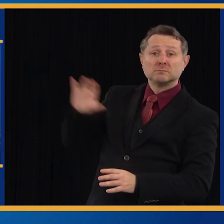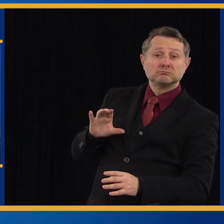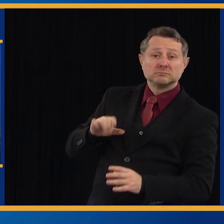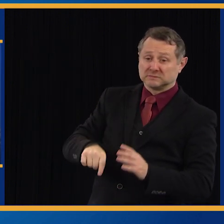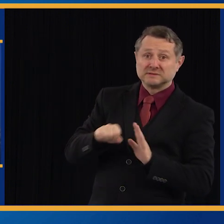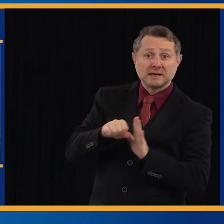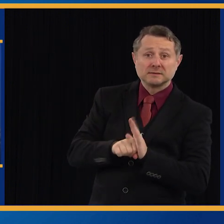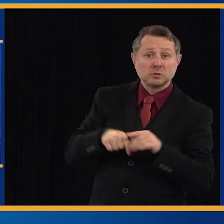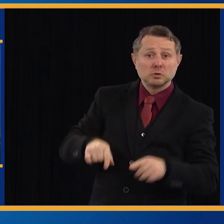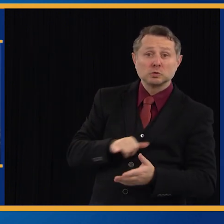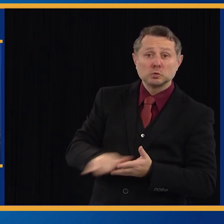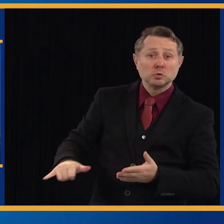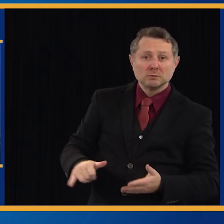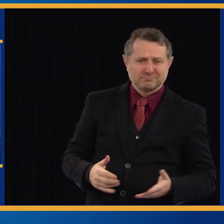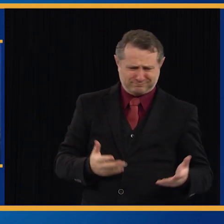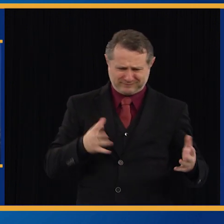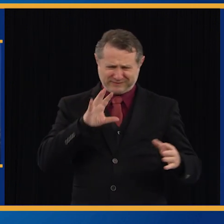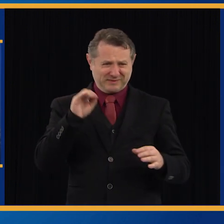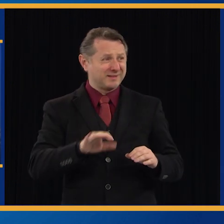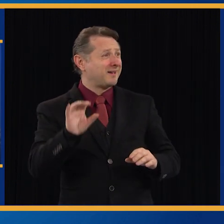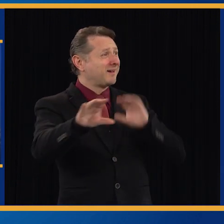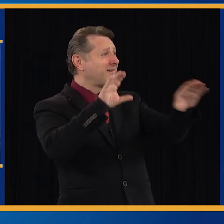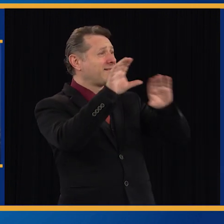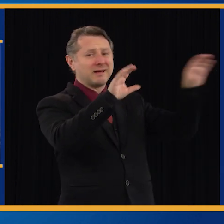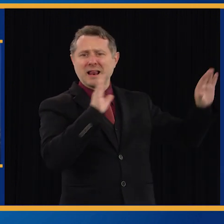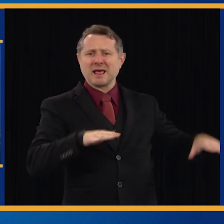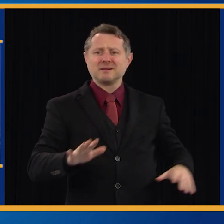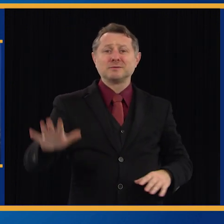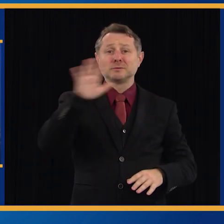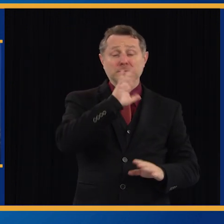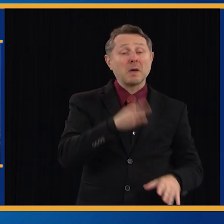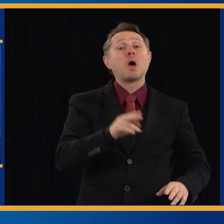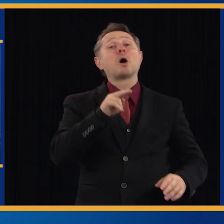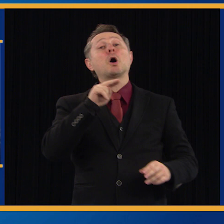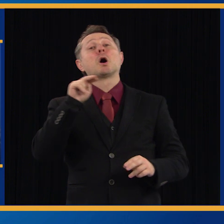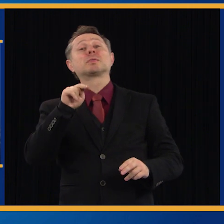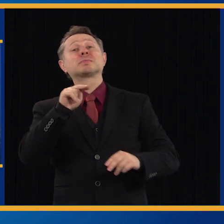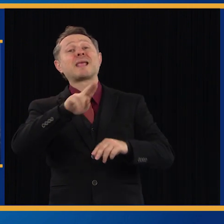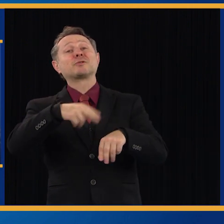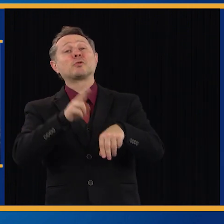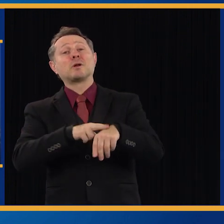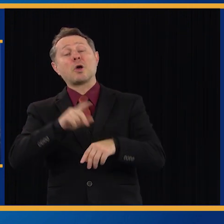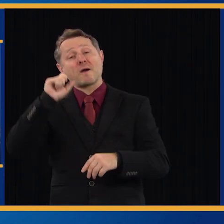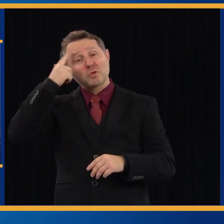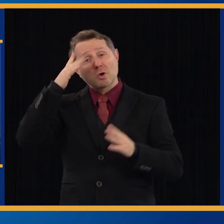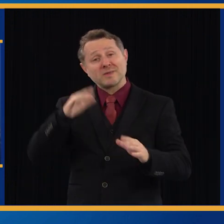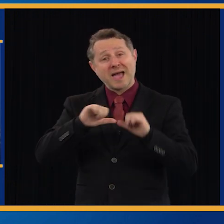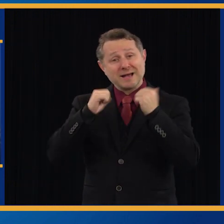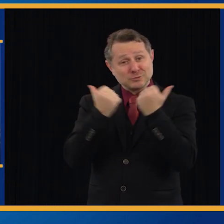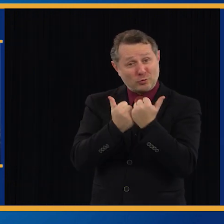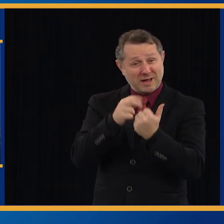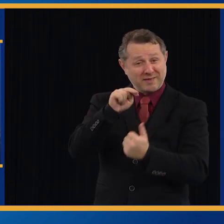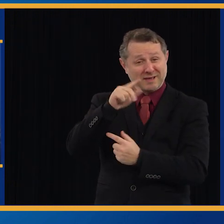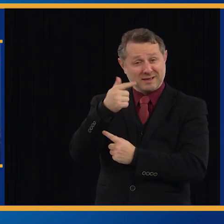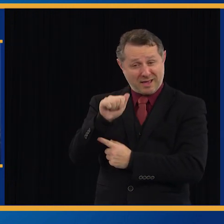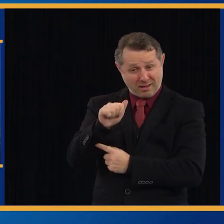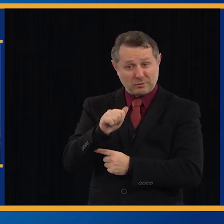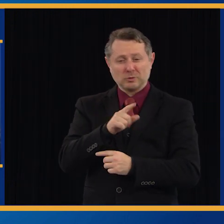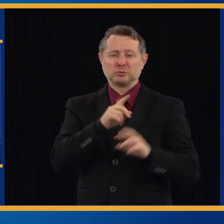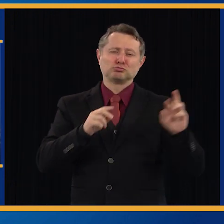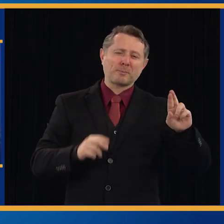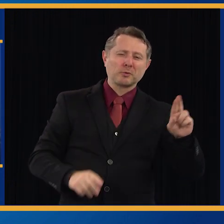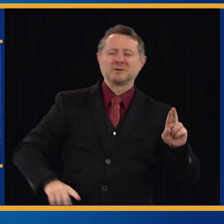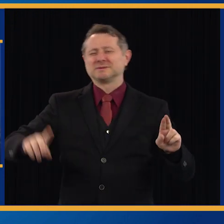The National Governors Association, bipartisan, headed by a